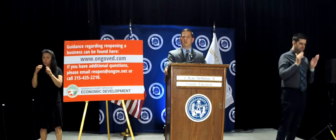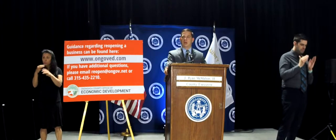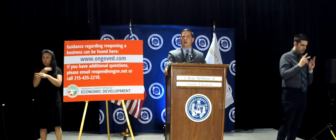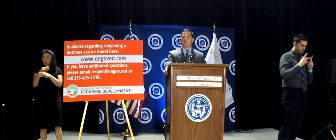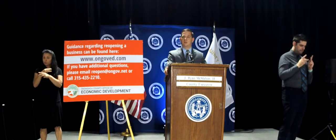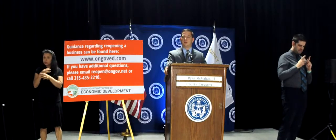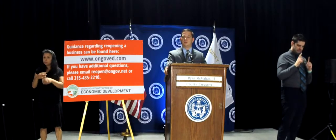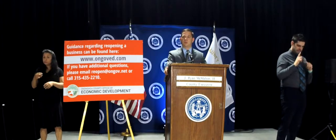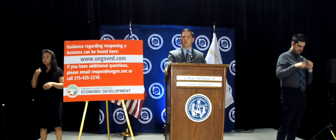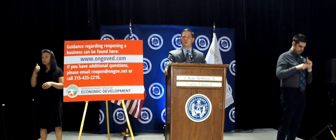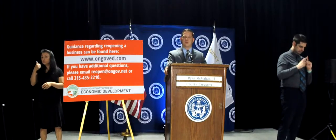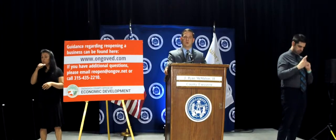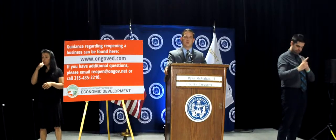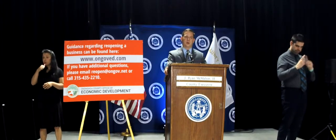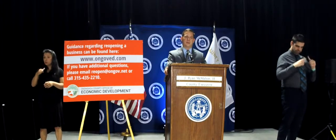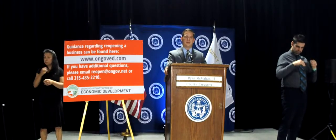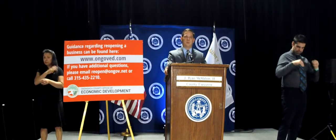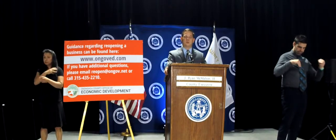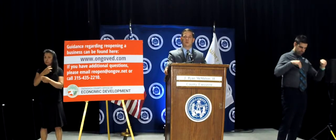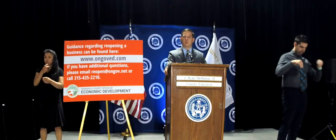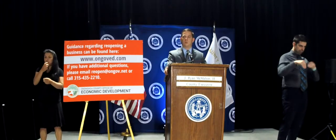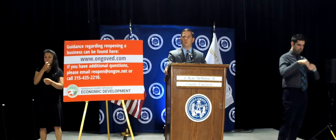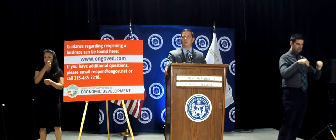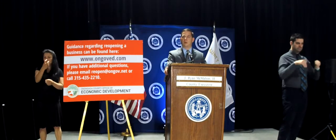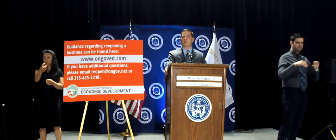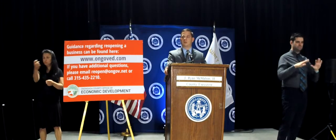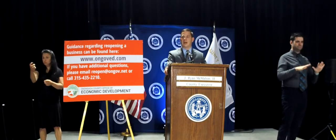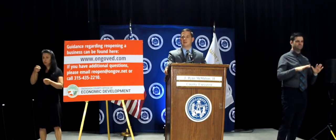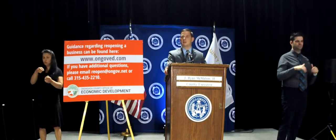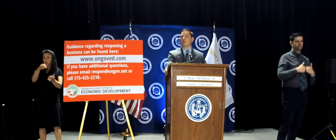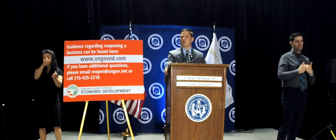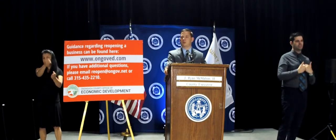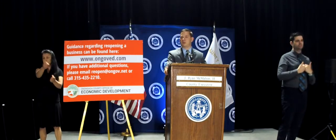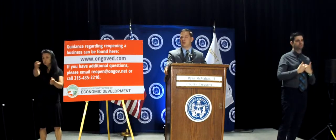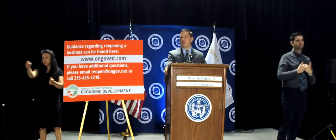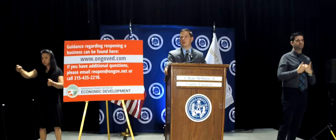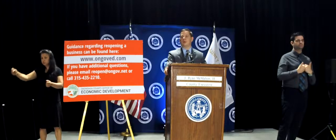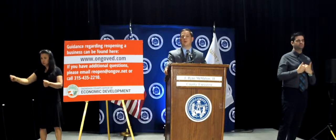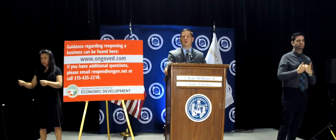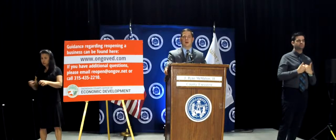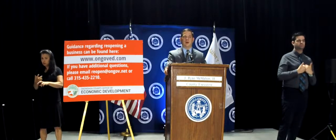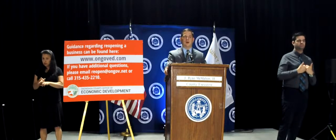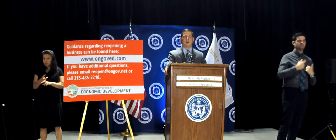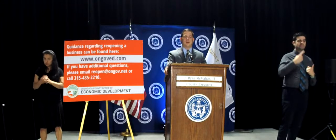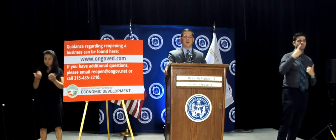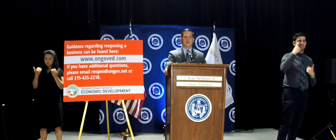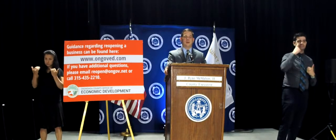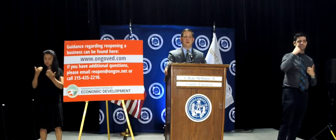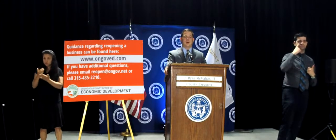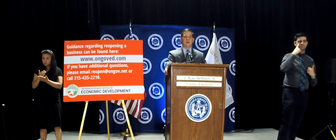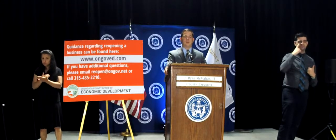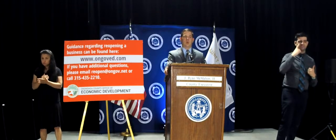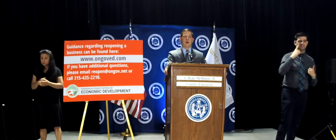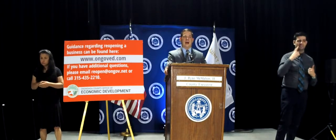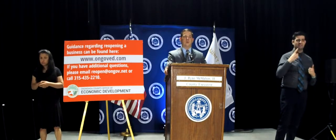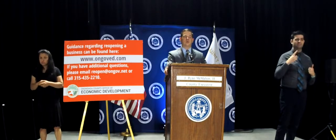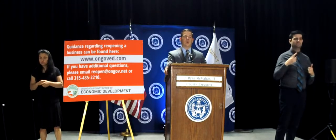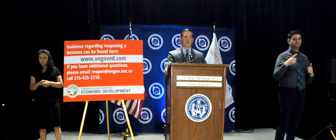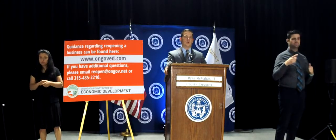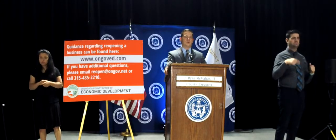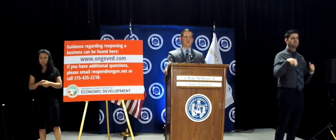going to be a challenge for these business owners, but I think most of them will be up to the task, and they'll learn from each other. And the